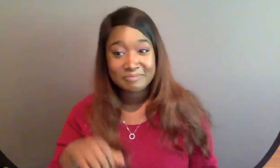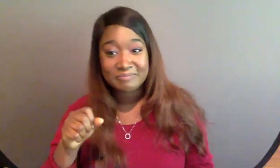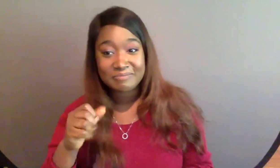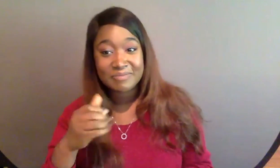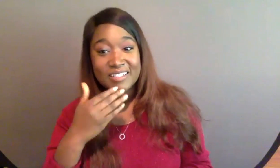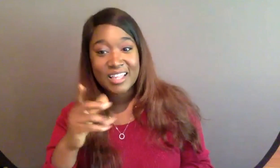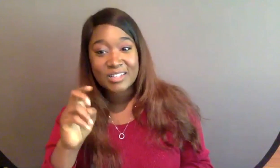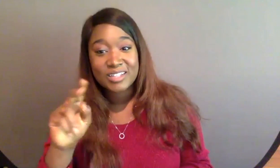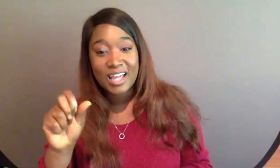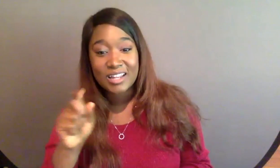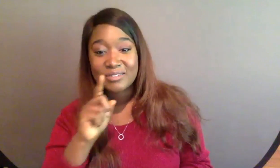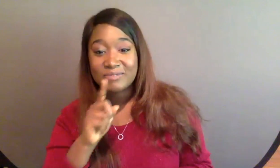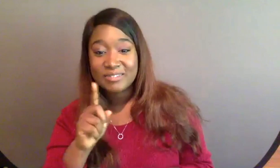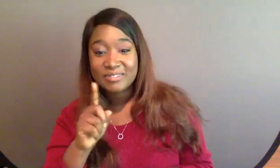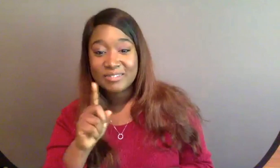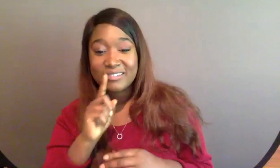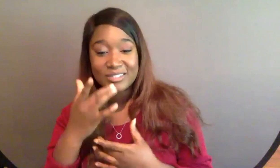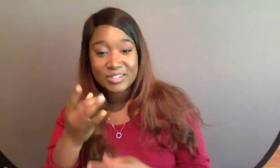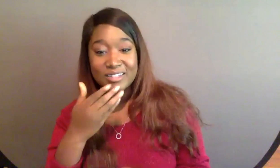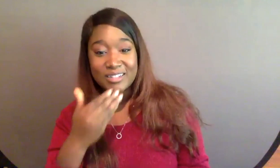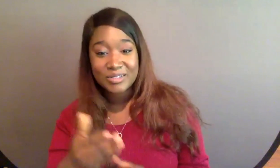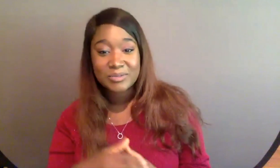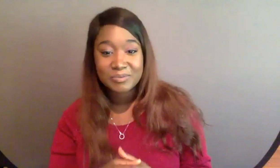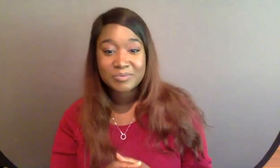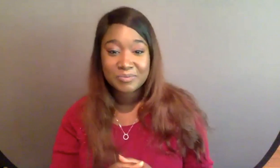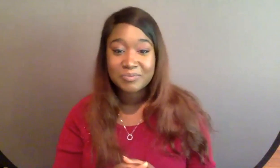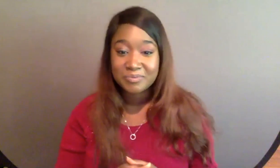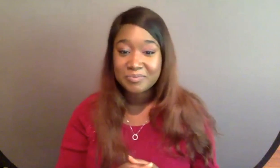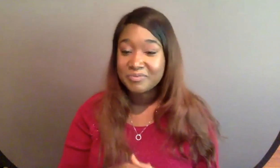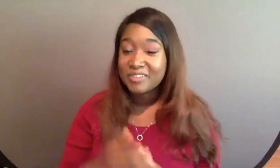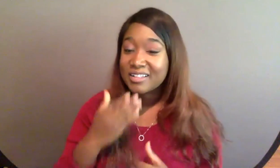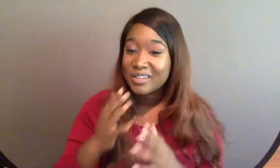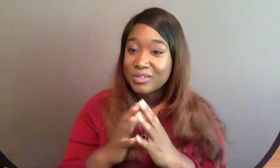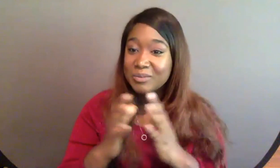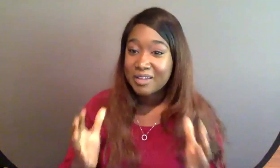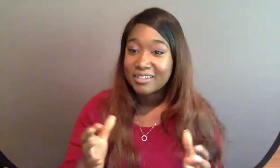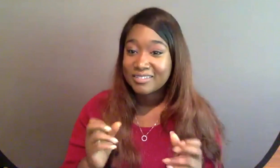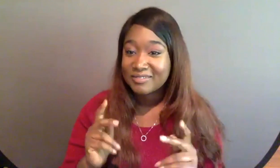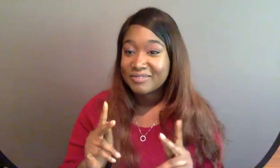interesting. Thank you. Thank you. Thank you so much. Okay.